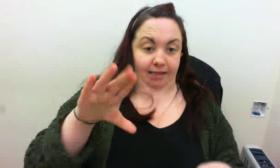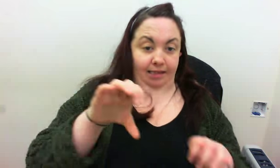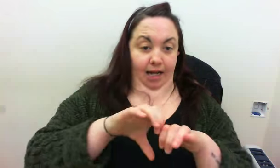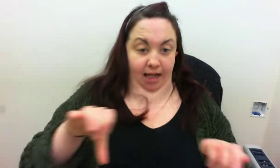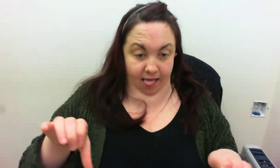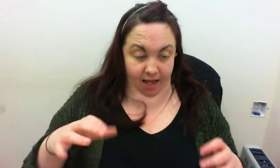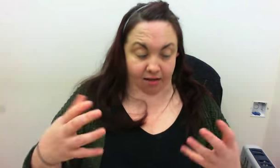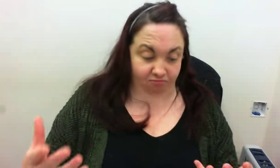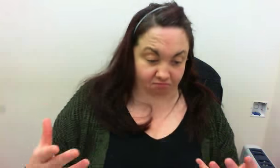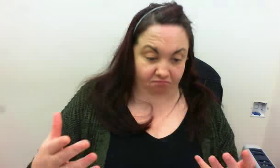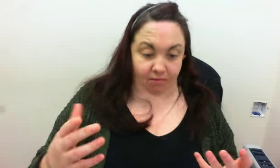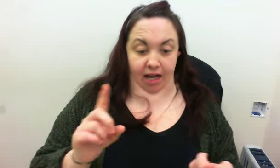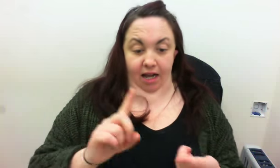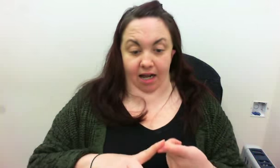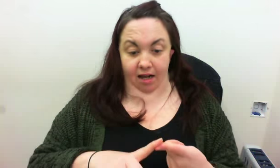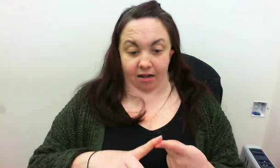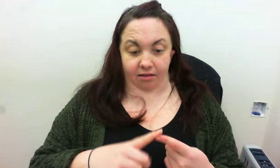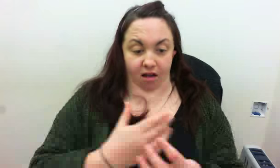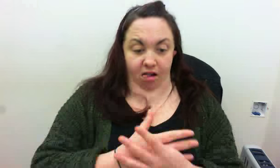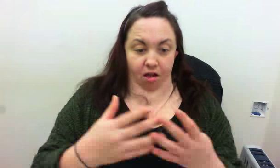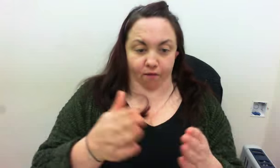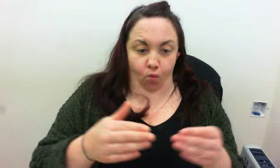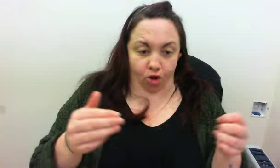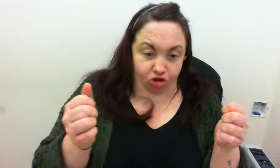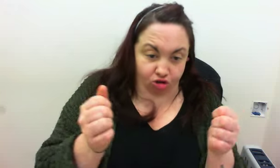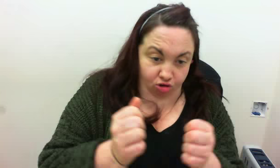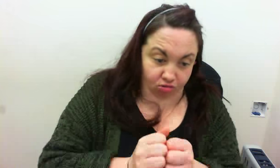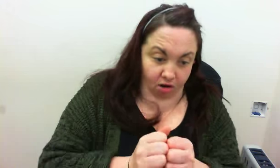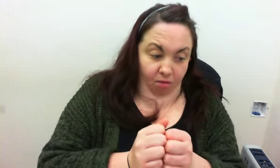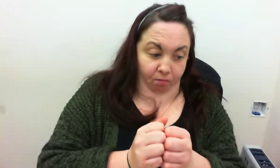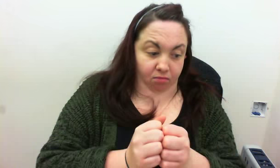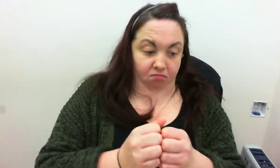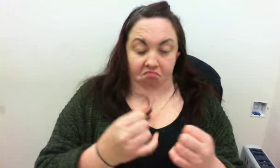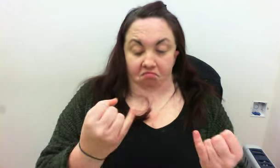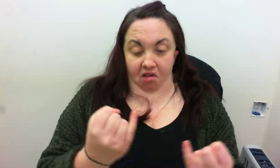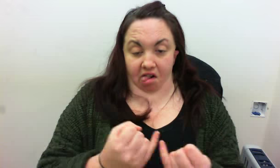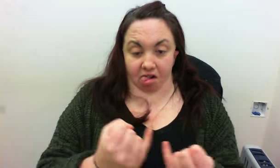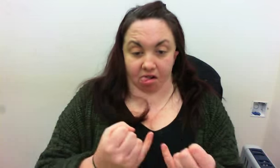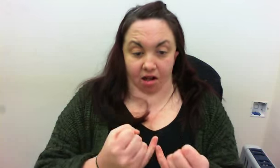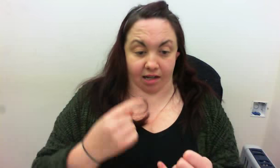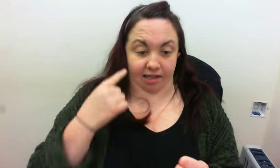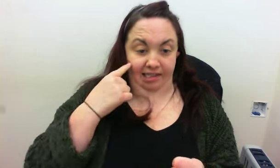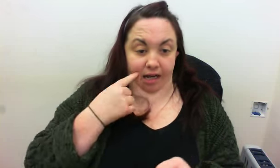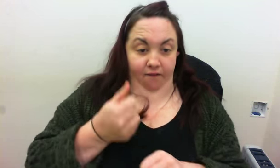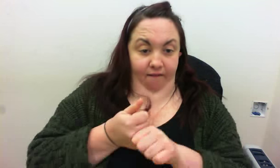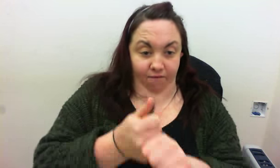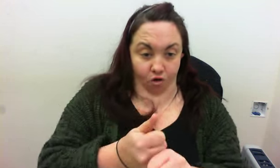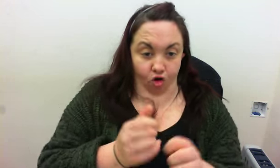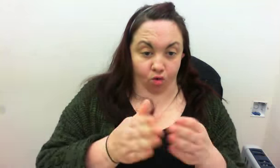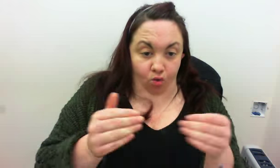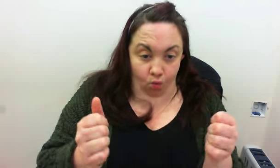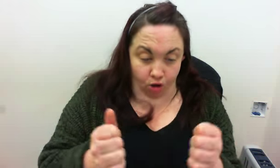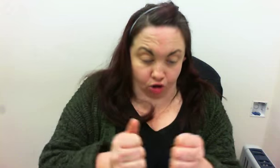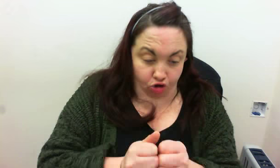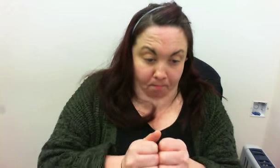classes, and we do lots of workshops, like there would be the likes of Deaf Forward, and we have a lot of people coming